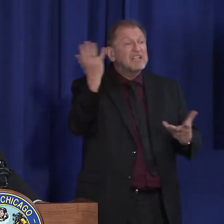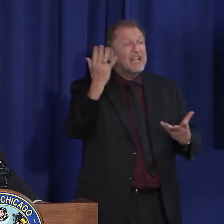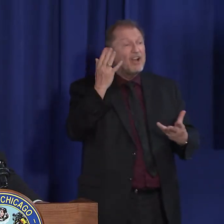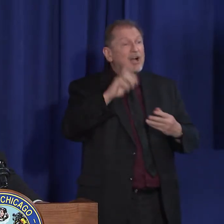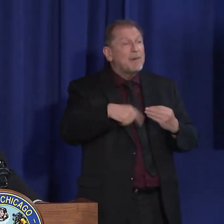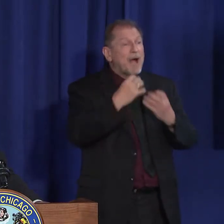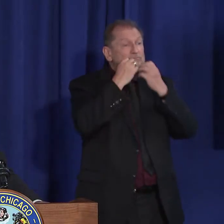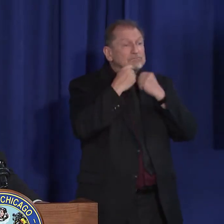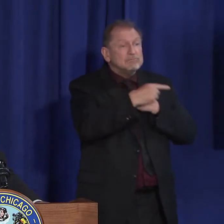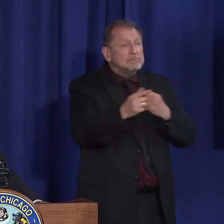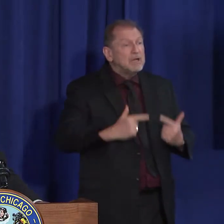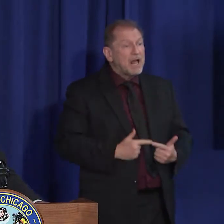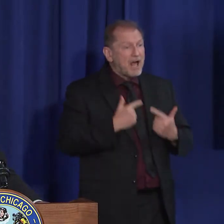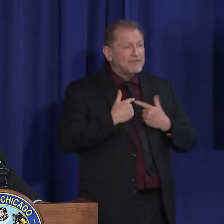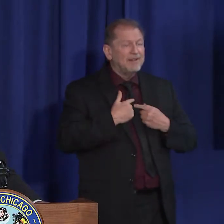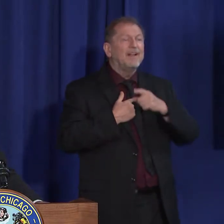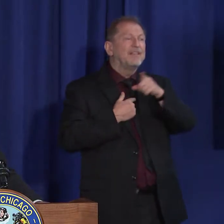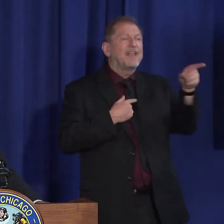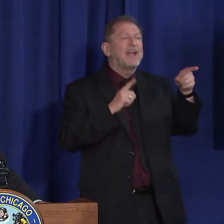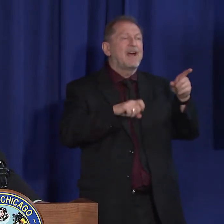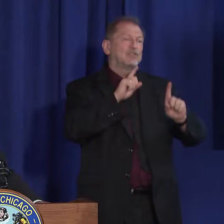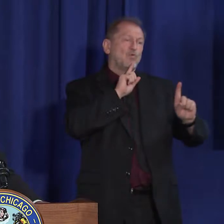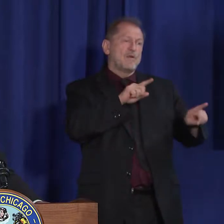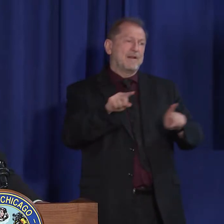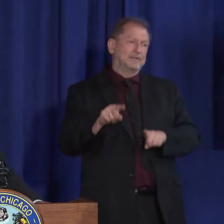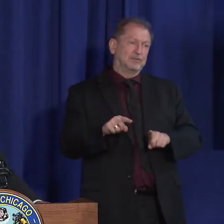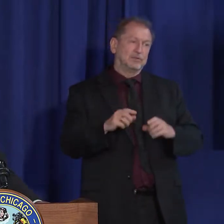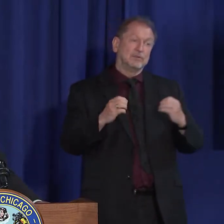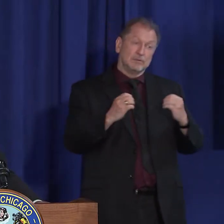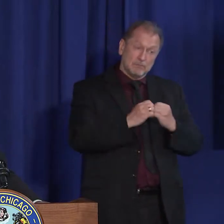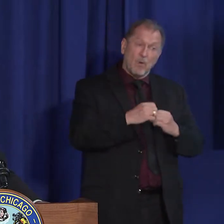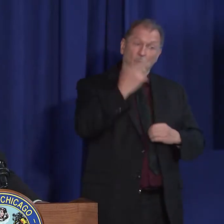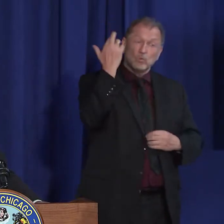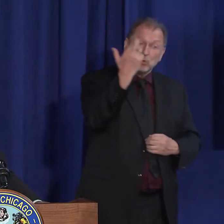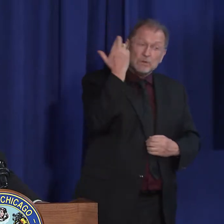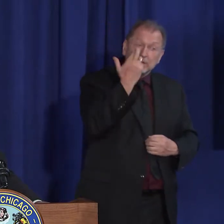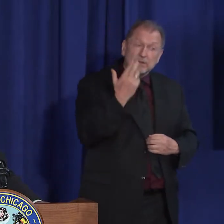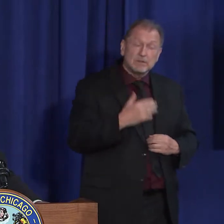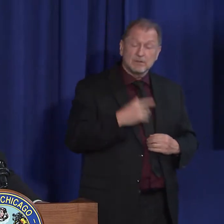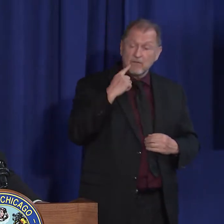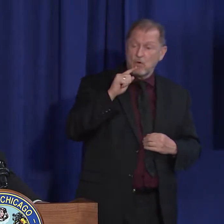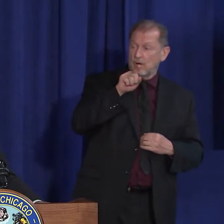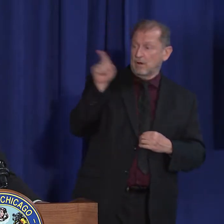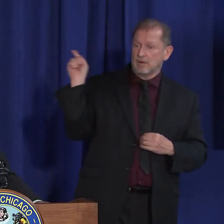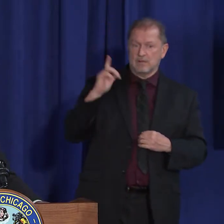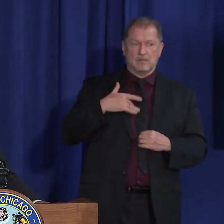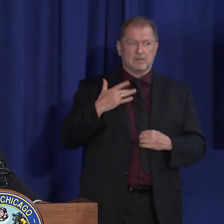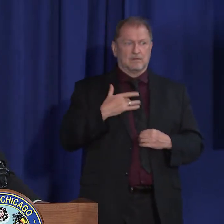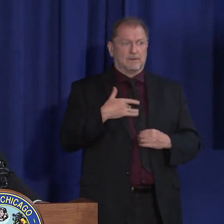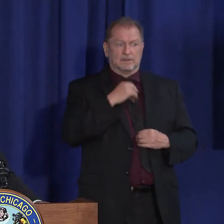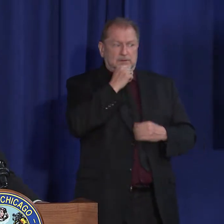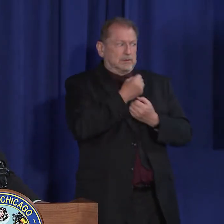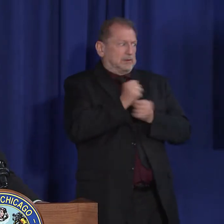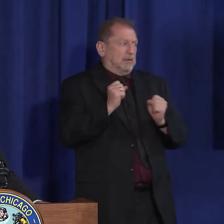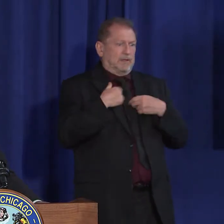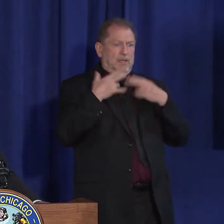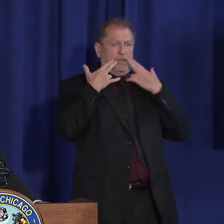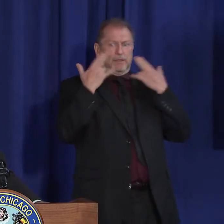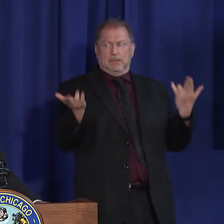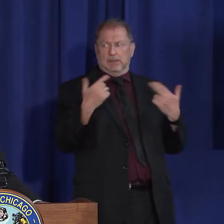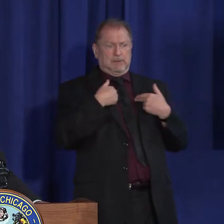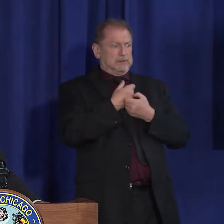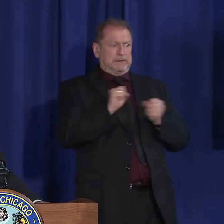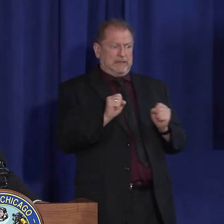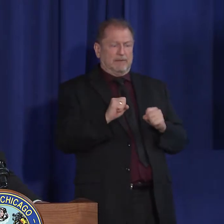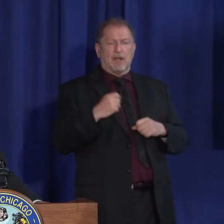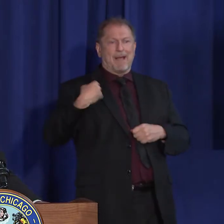of life. I need them to answer those questions for those residents who feel victimized every single